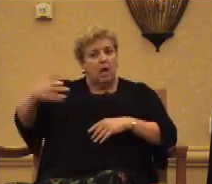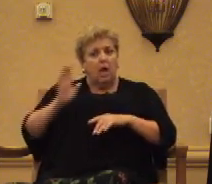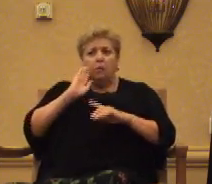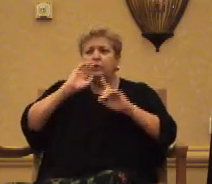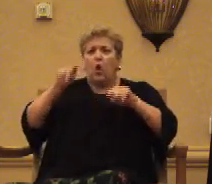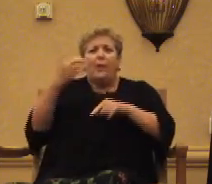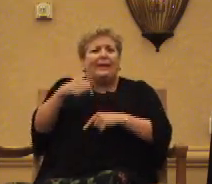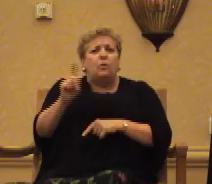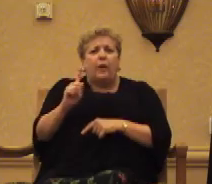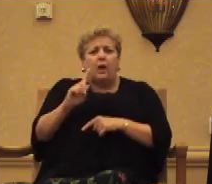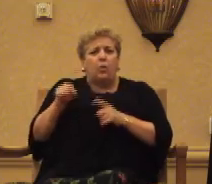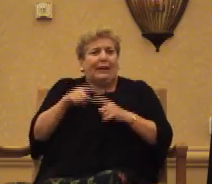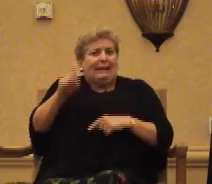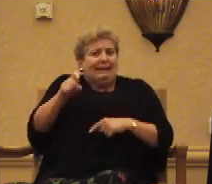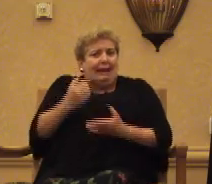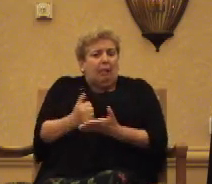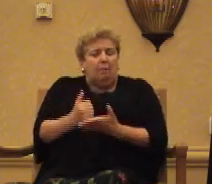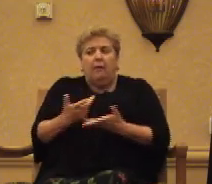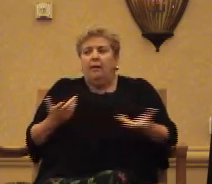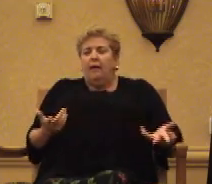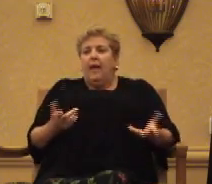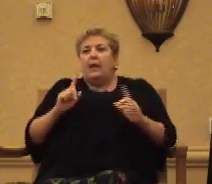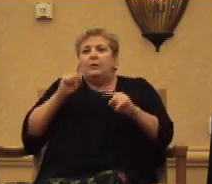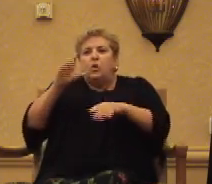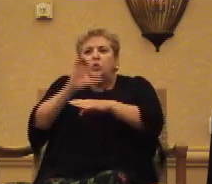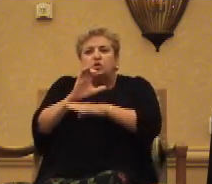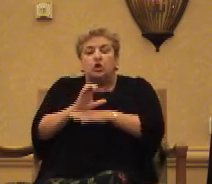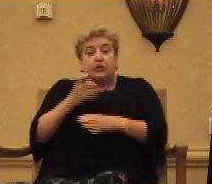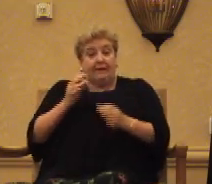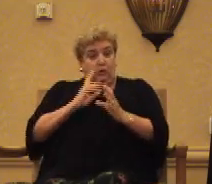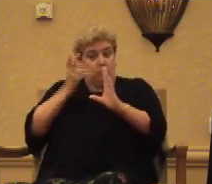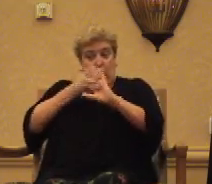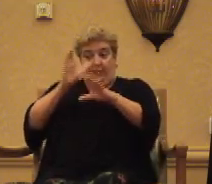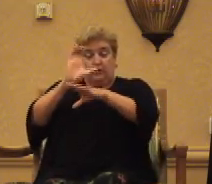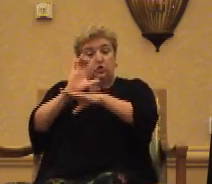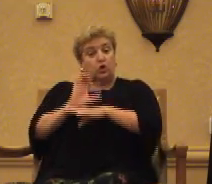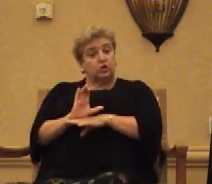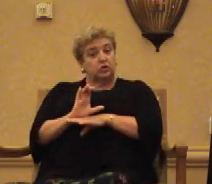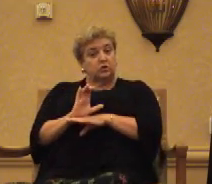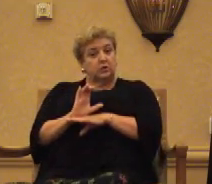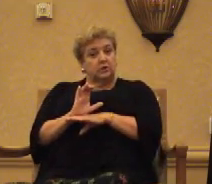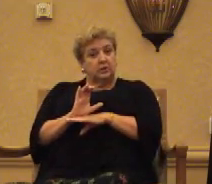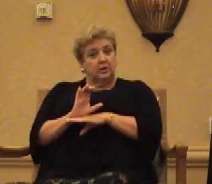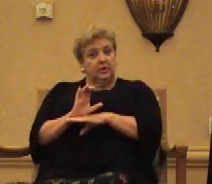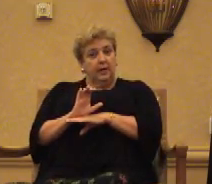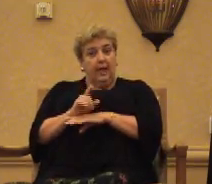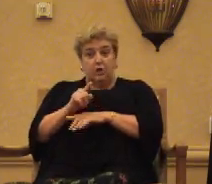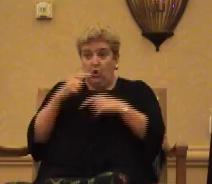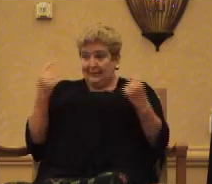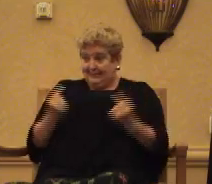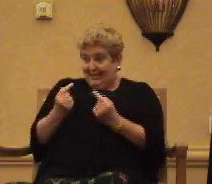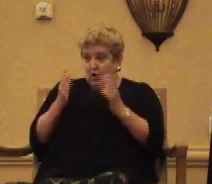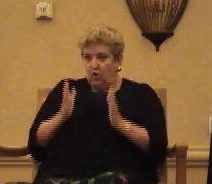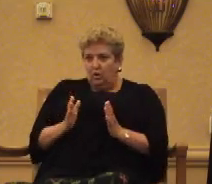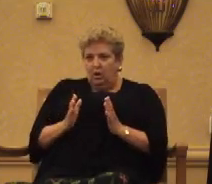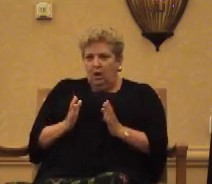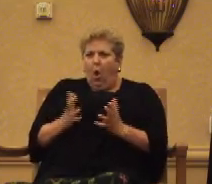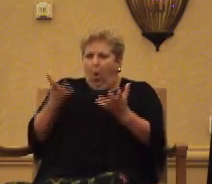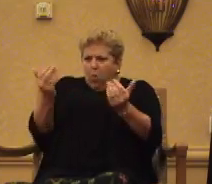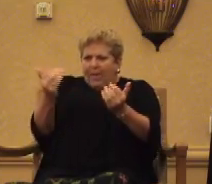when I was desperate. And I'd go to a church, and if you join a church and you're a sinner, they want you to join the church. But